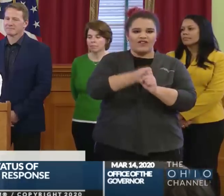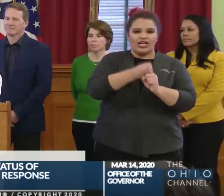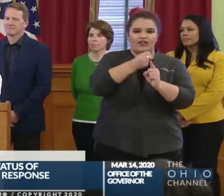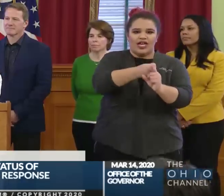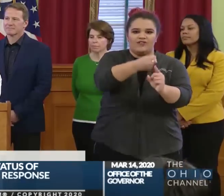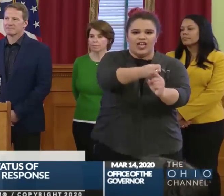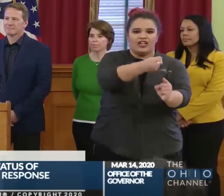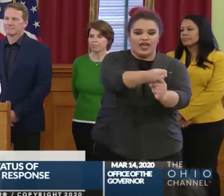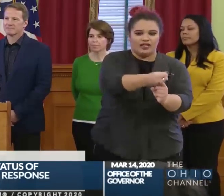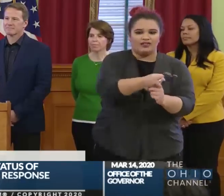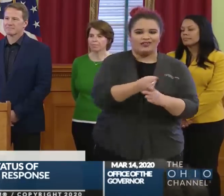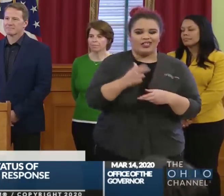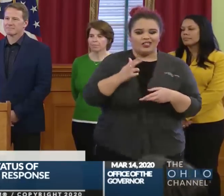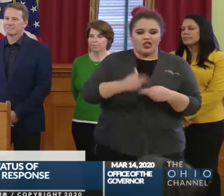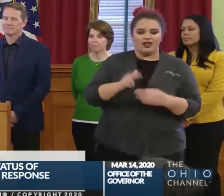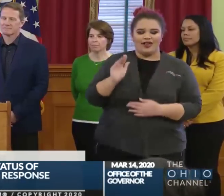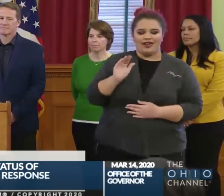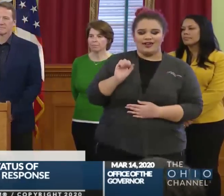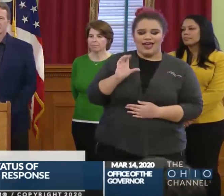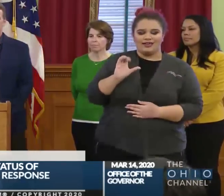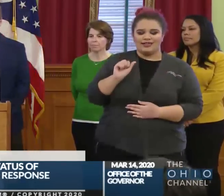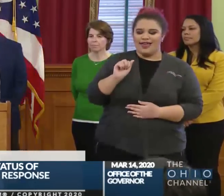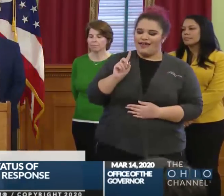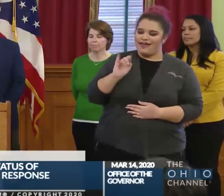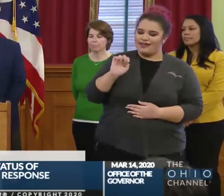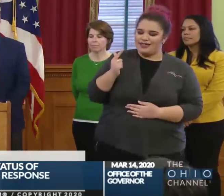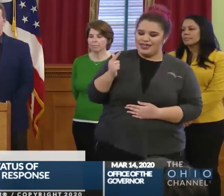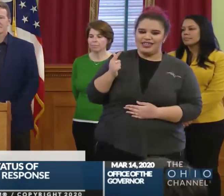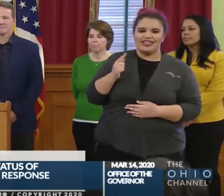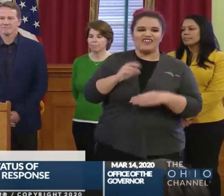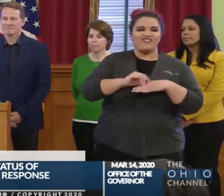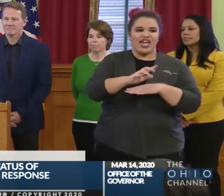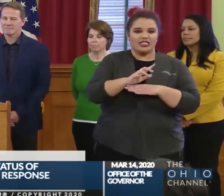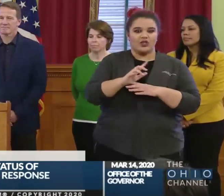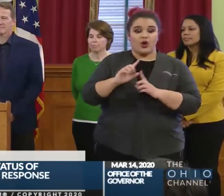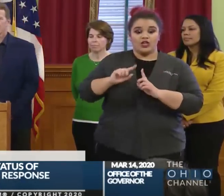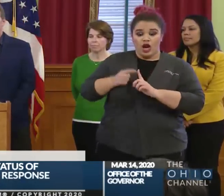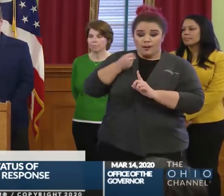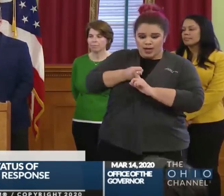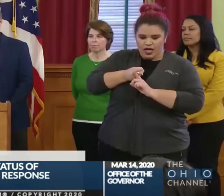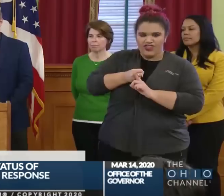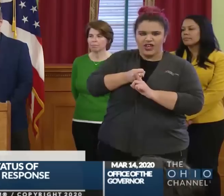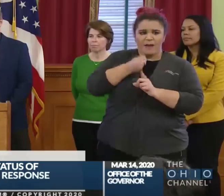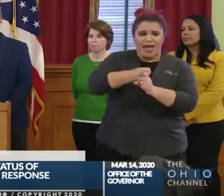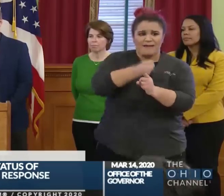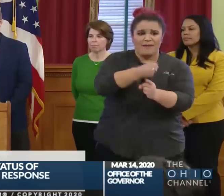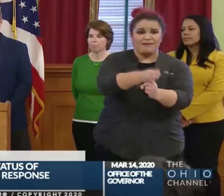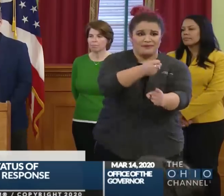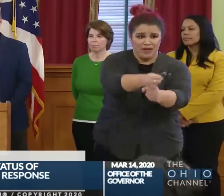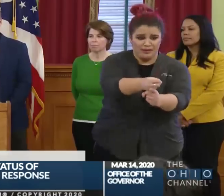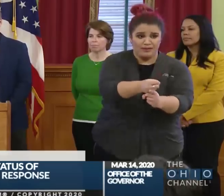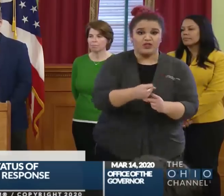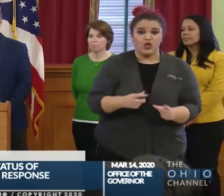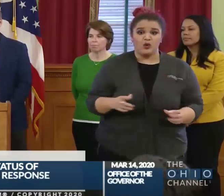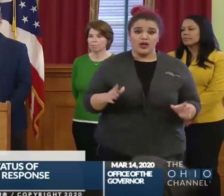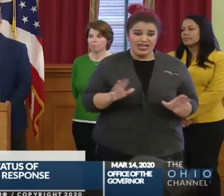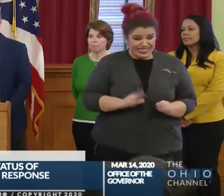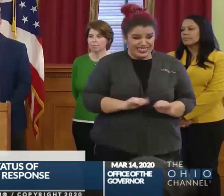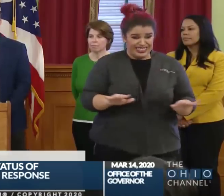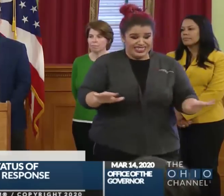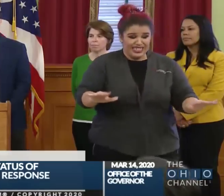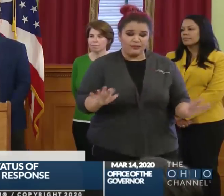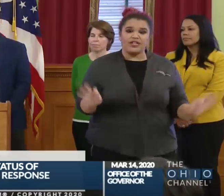cascading effects. But in the end, the timing is everything. The sooner you do, a week makes all